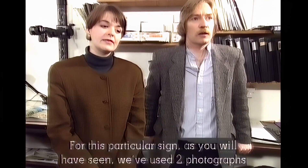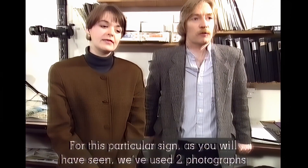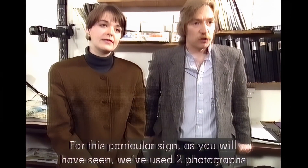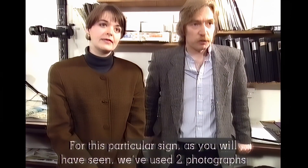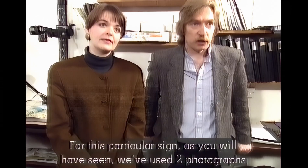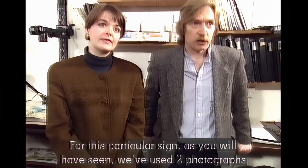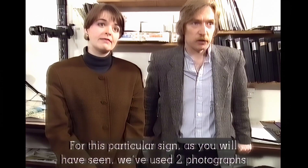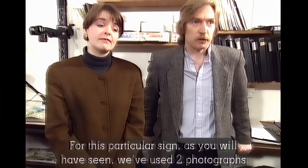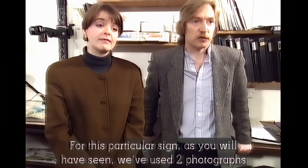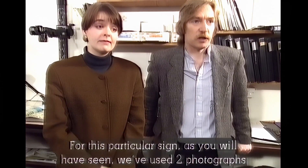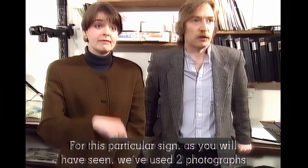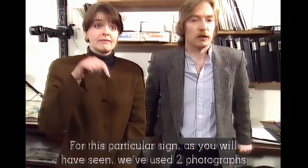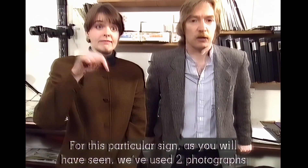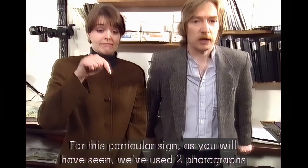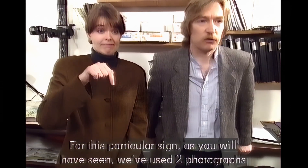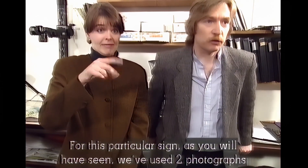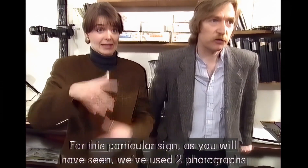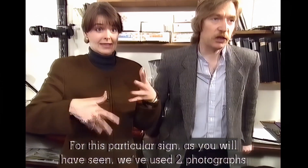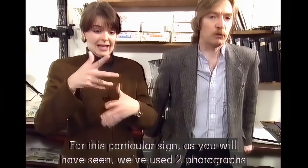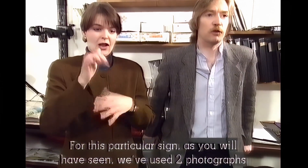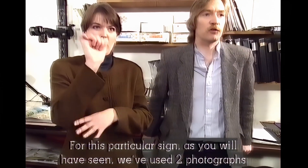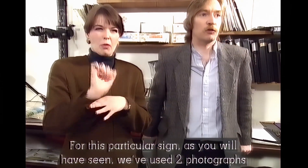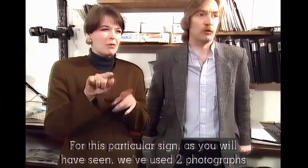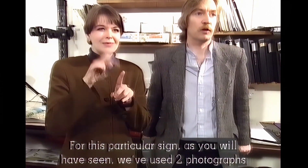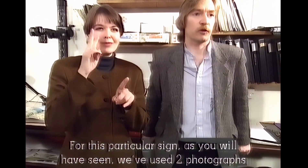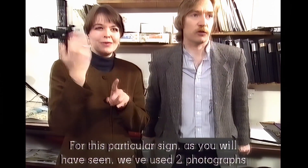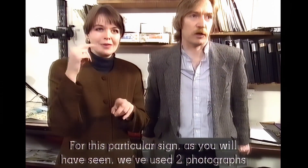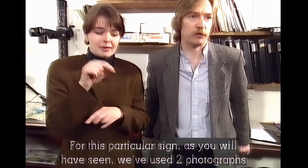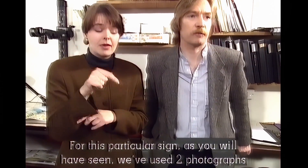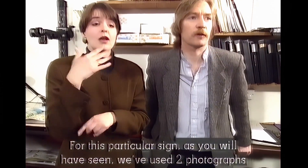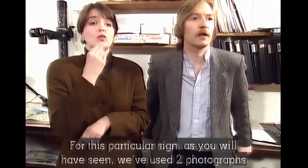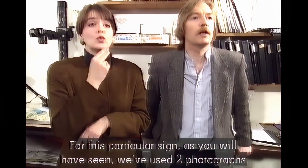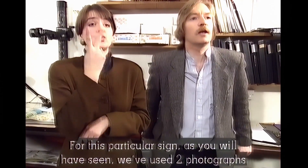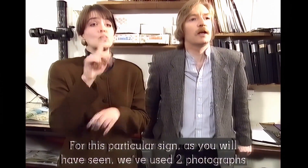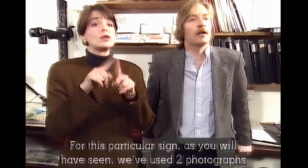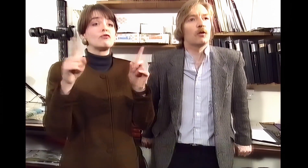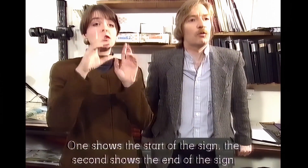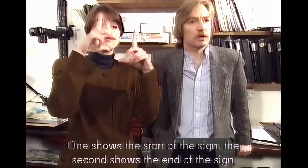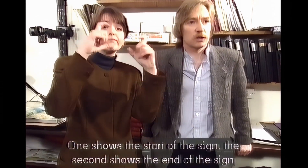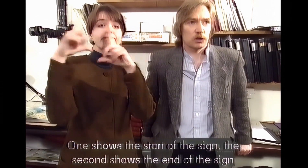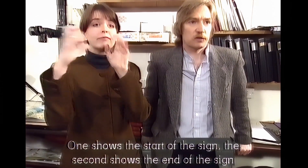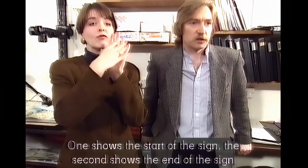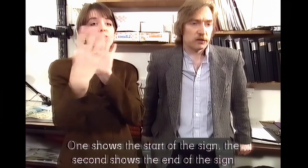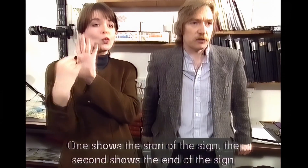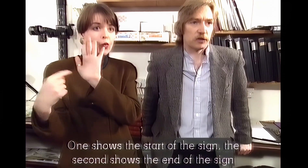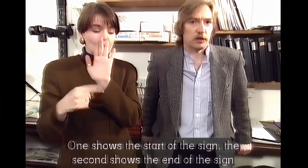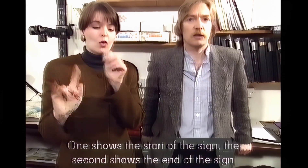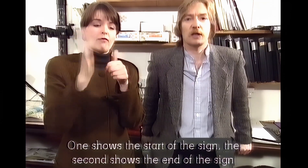For this particular sign, as you have seen, we've used two photographs. One shows the start of the sign, and